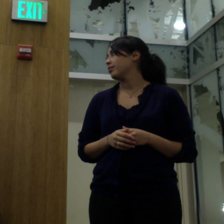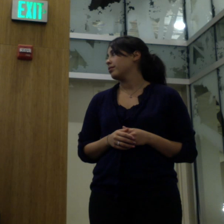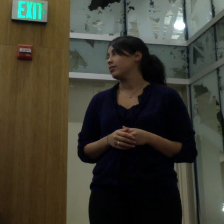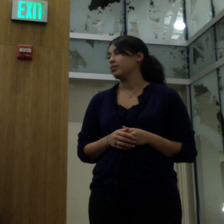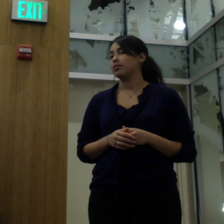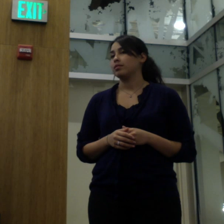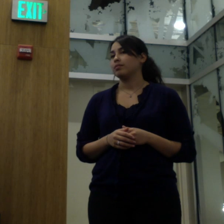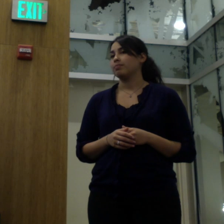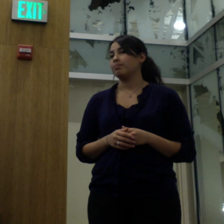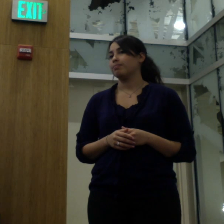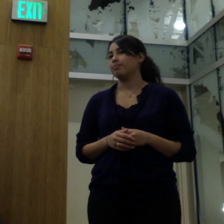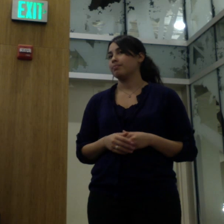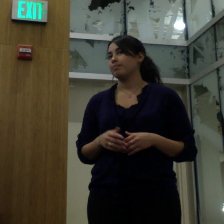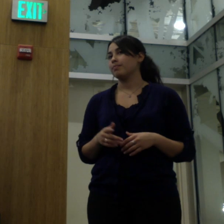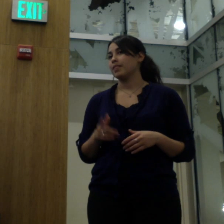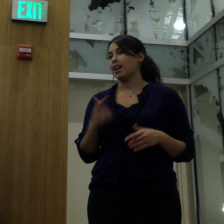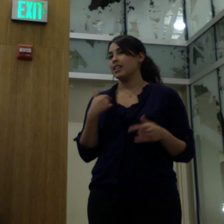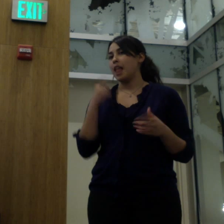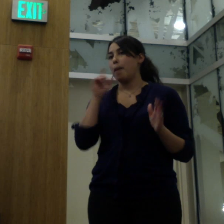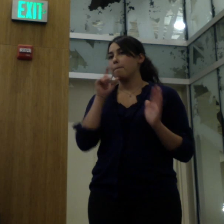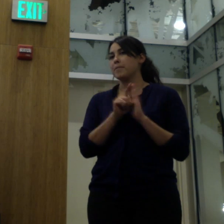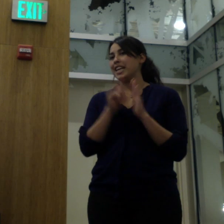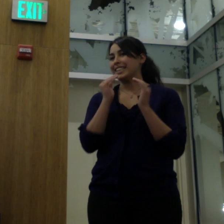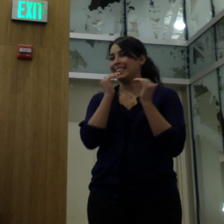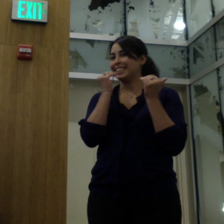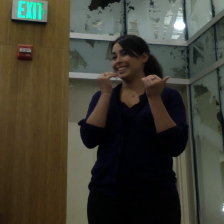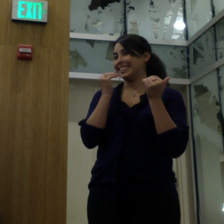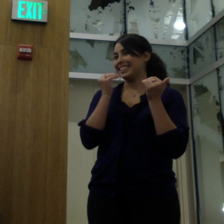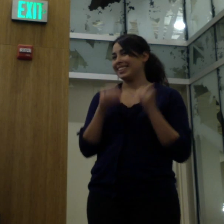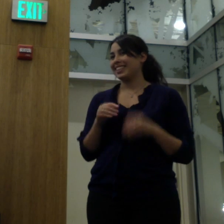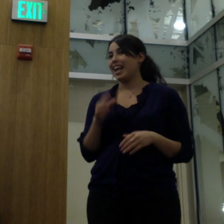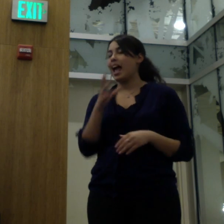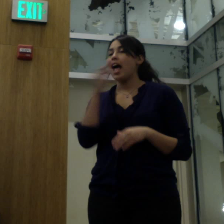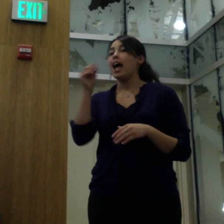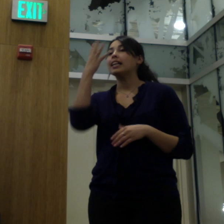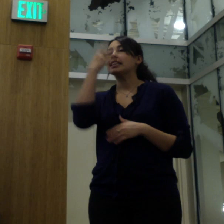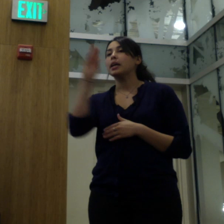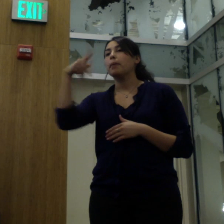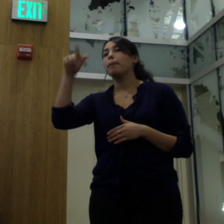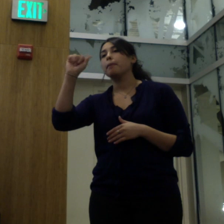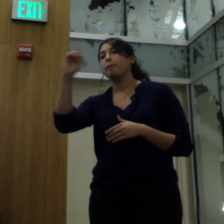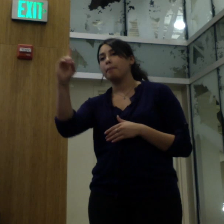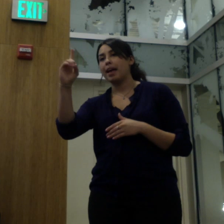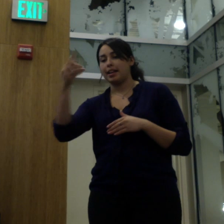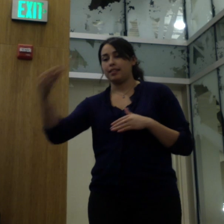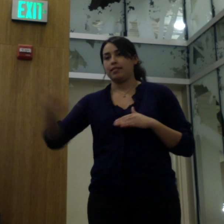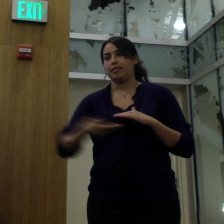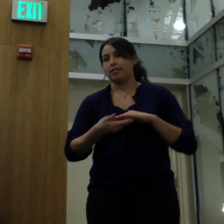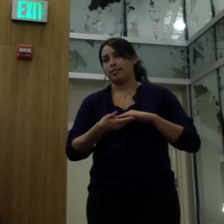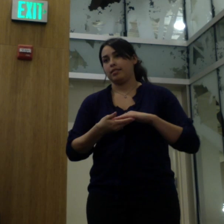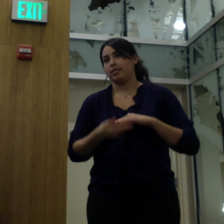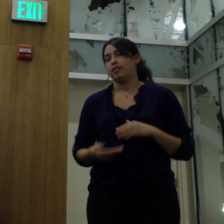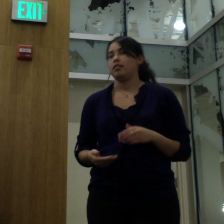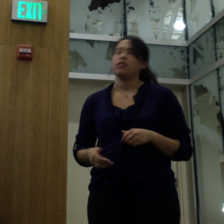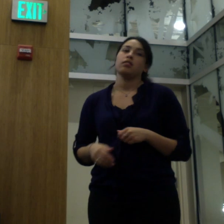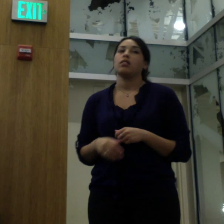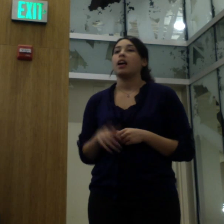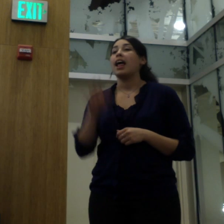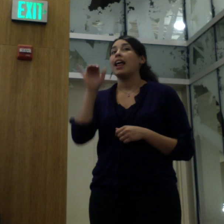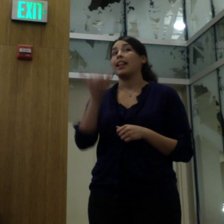face, and then also some type of sleeping pad to to go underneath you. Okay? That's